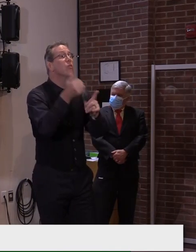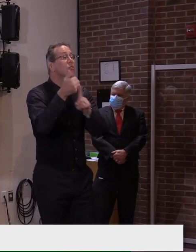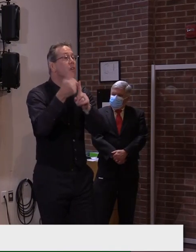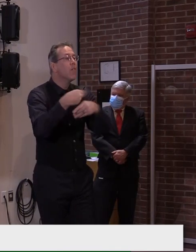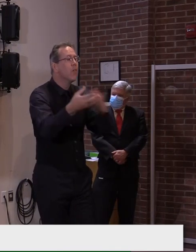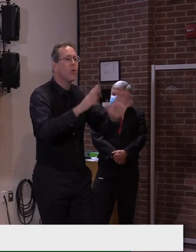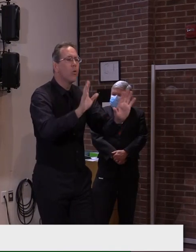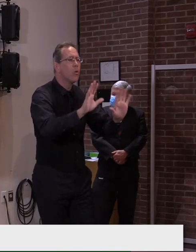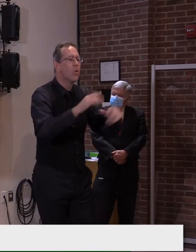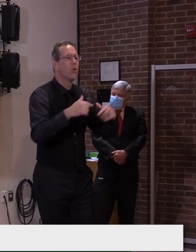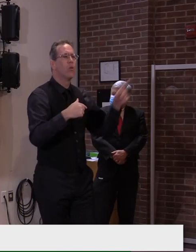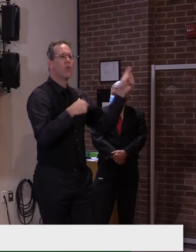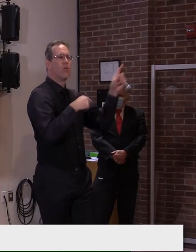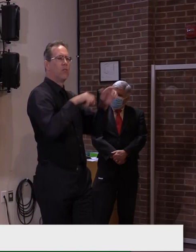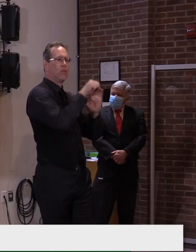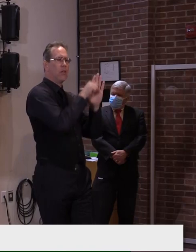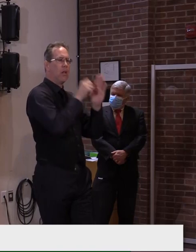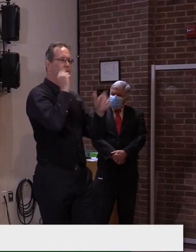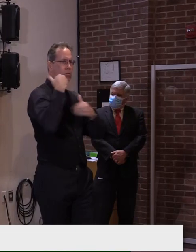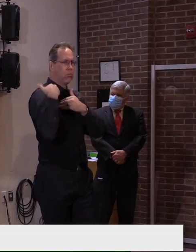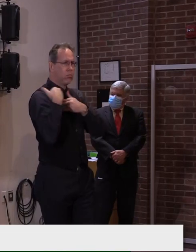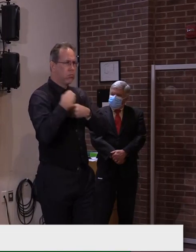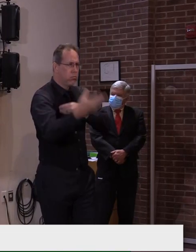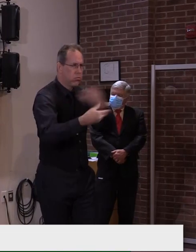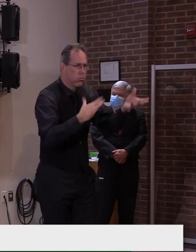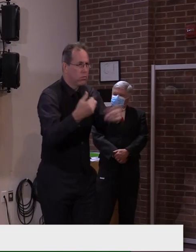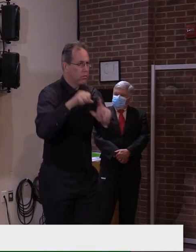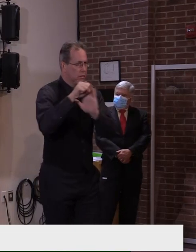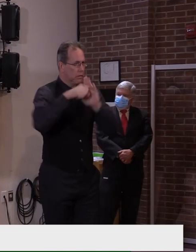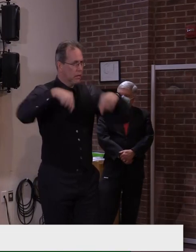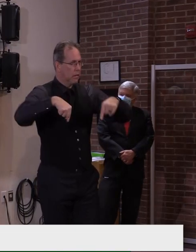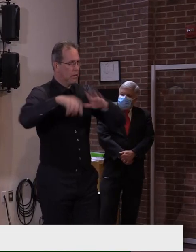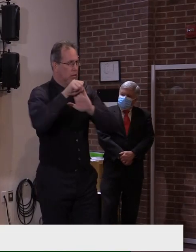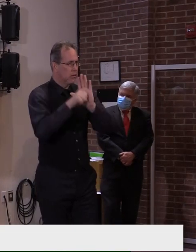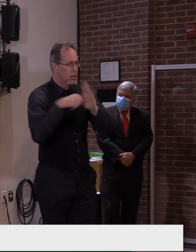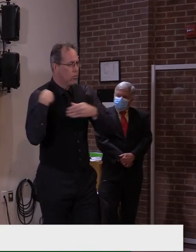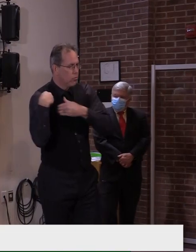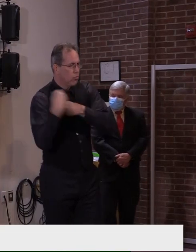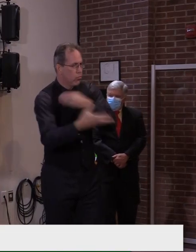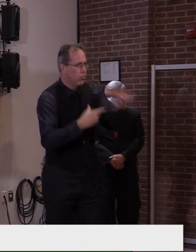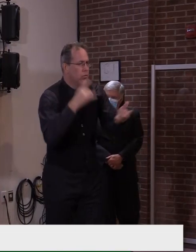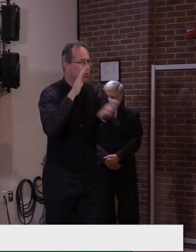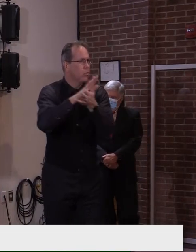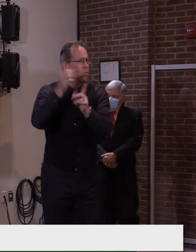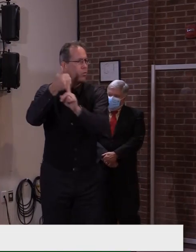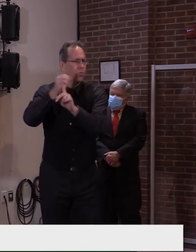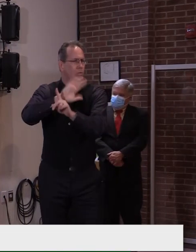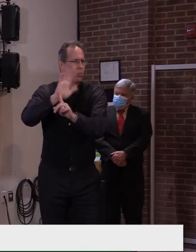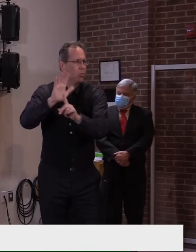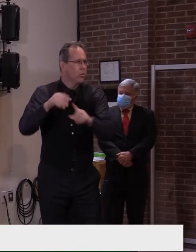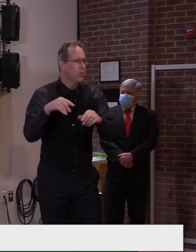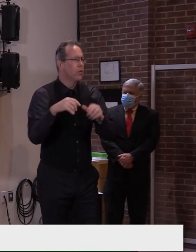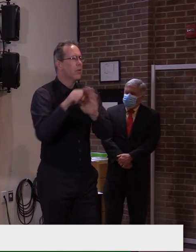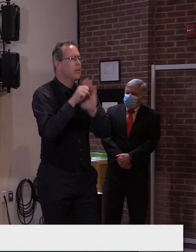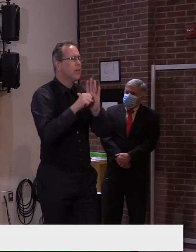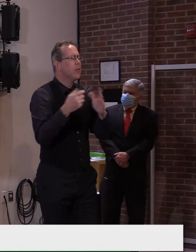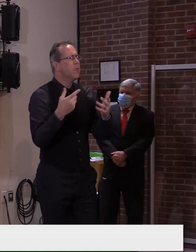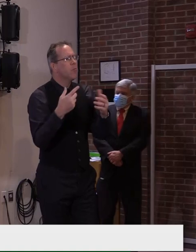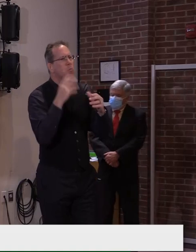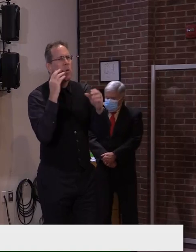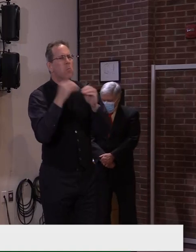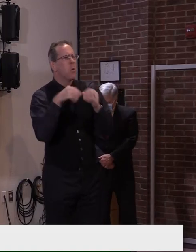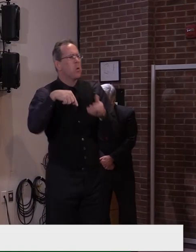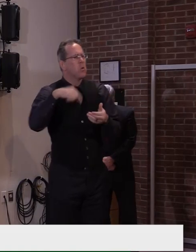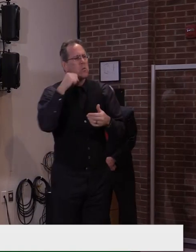this week. So we just want to be clear about that. We'll be able to give you further details in the next day or so on that. We